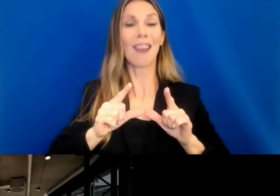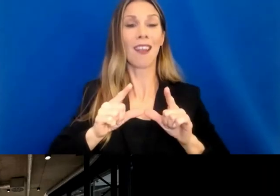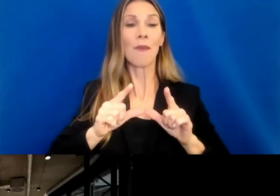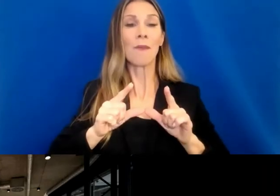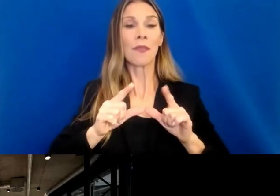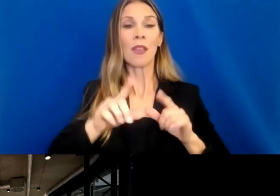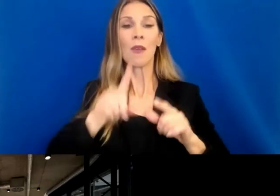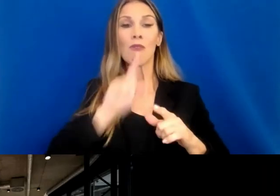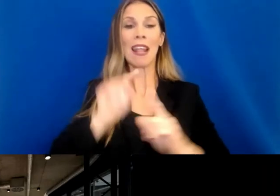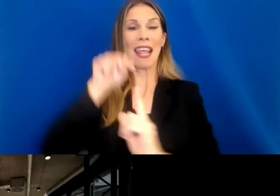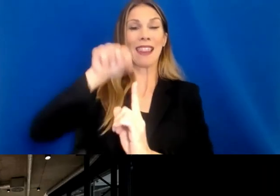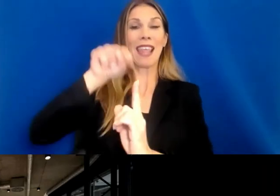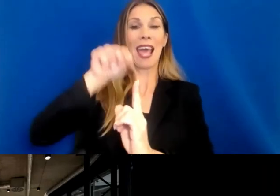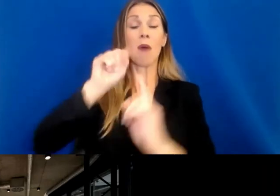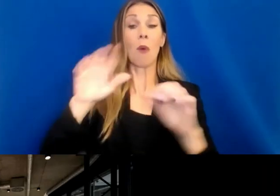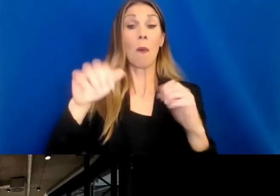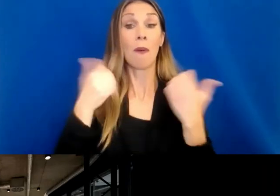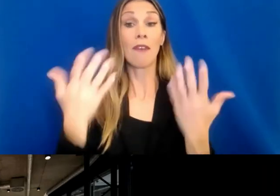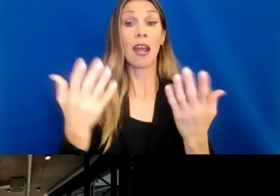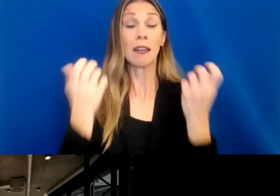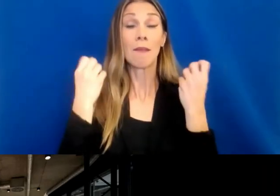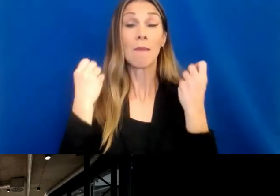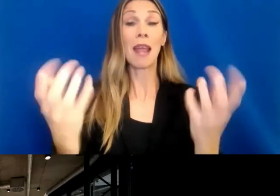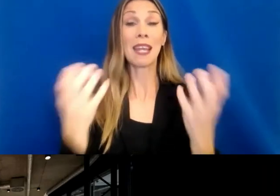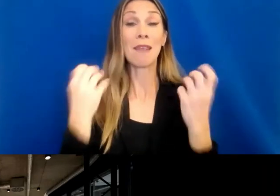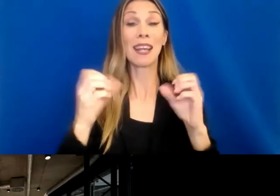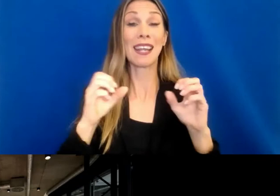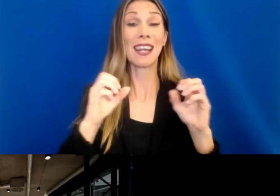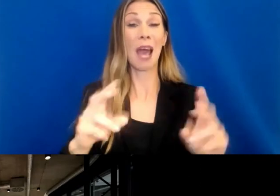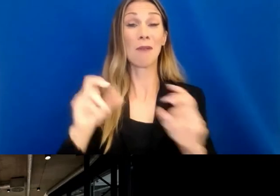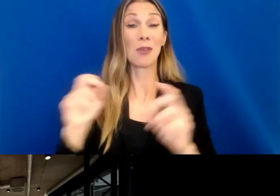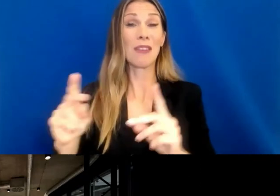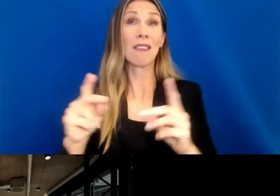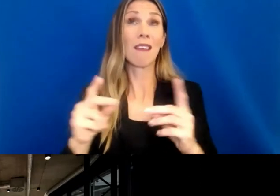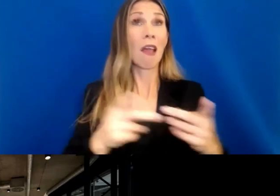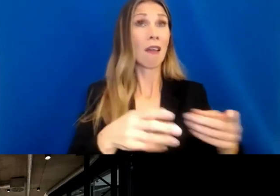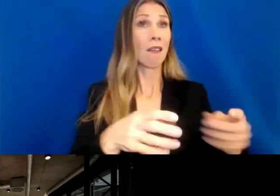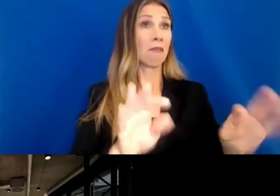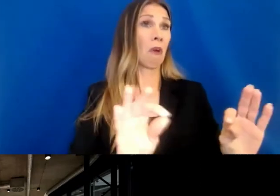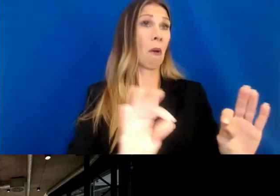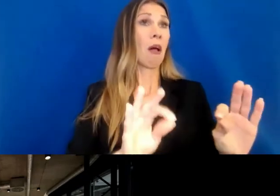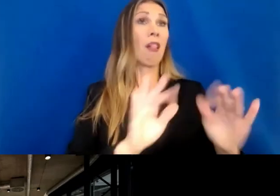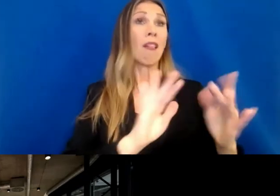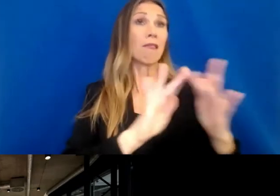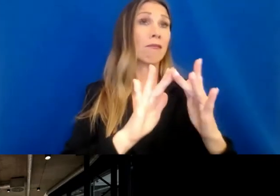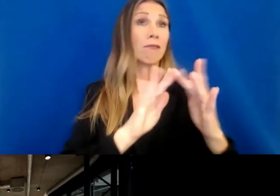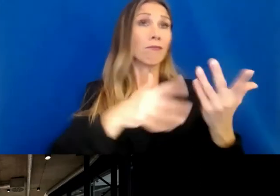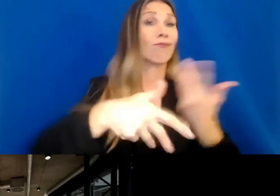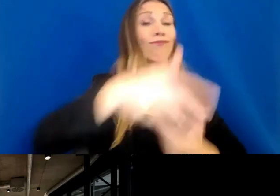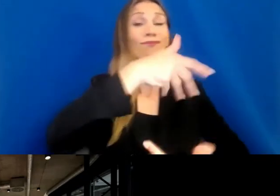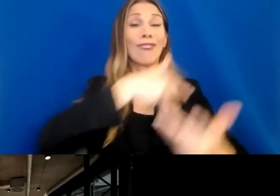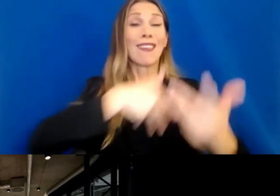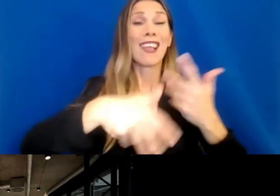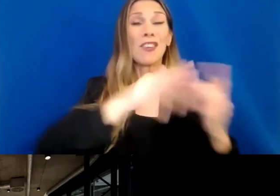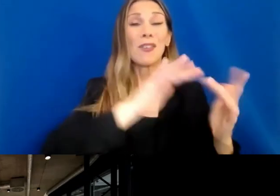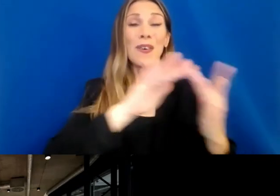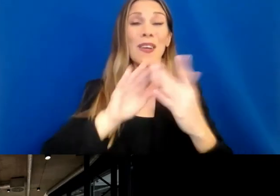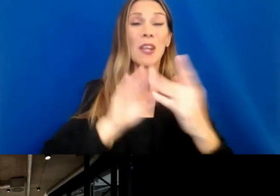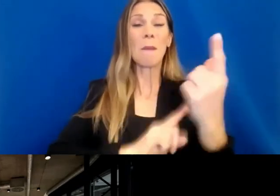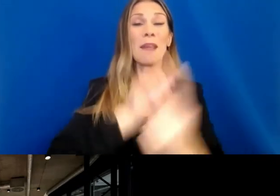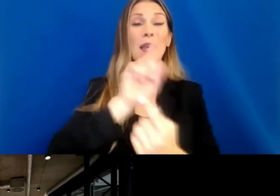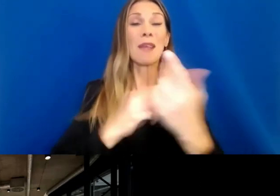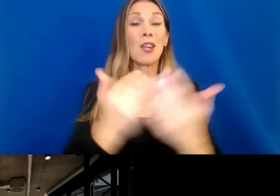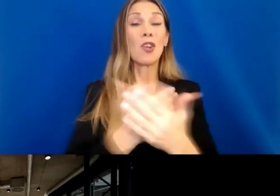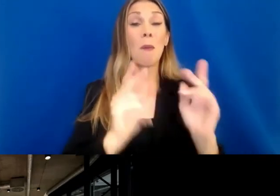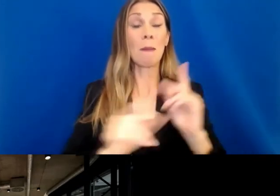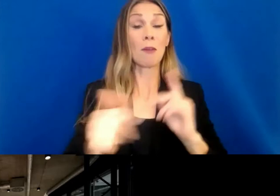provides you with many, many opportunities, from informal social networking that you can implement on